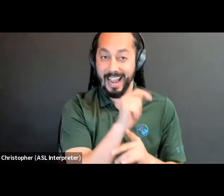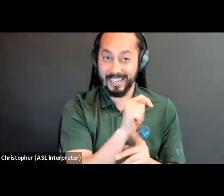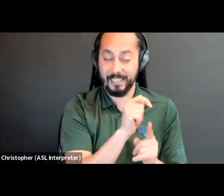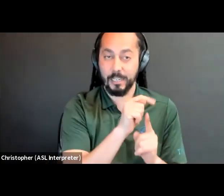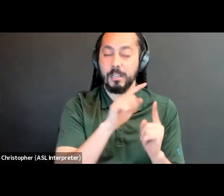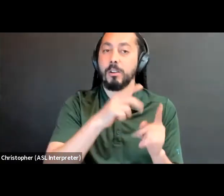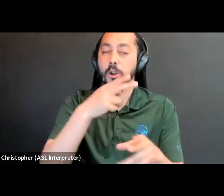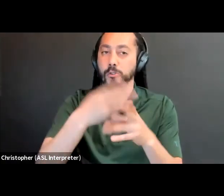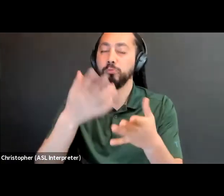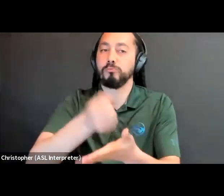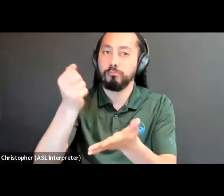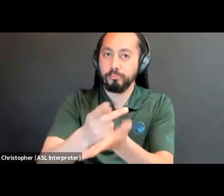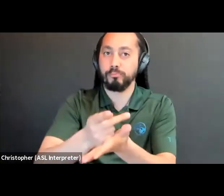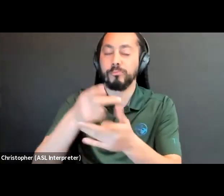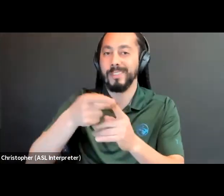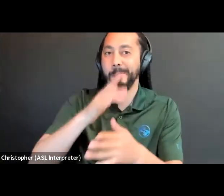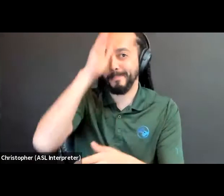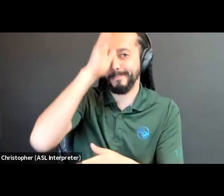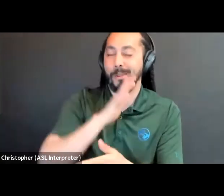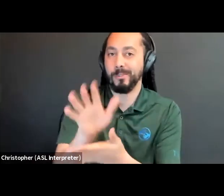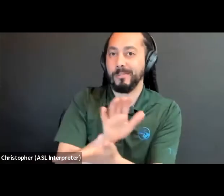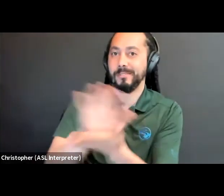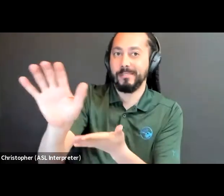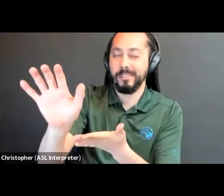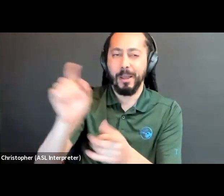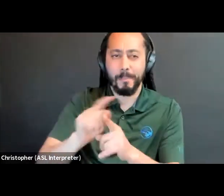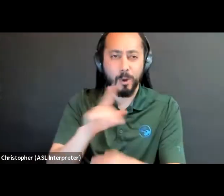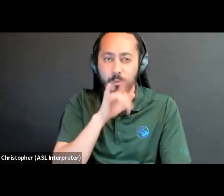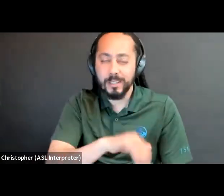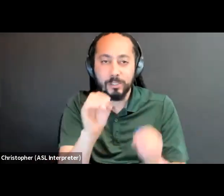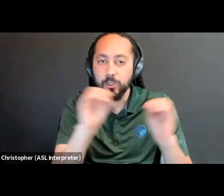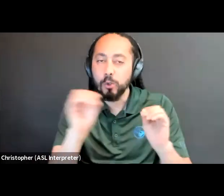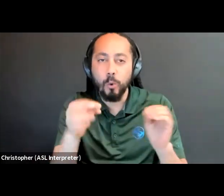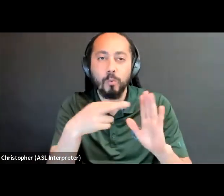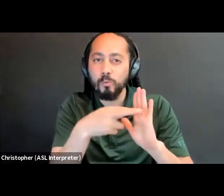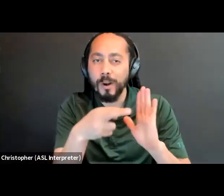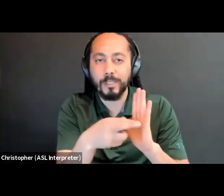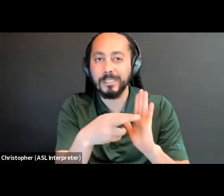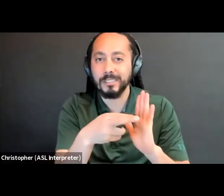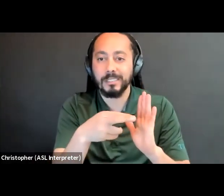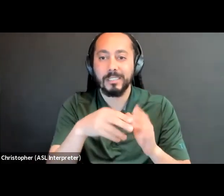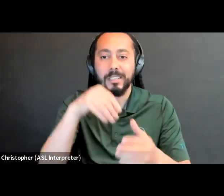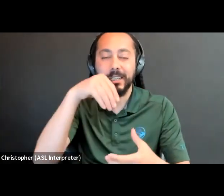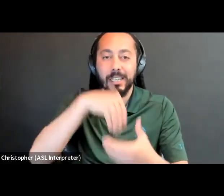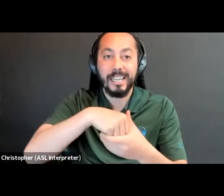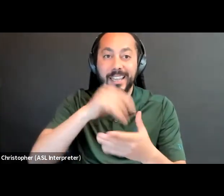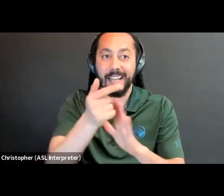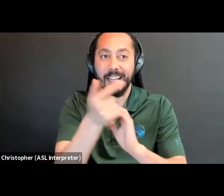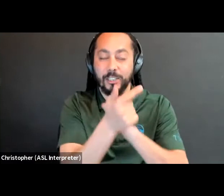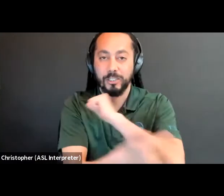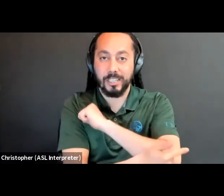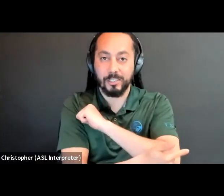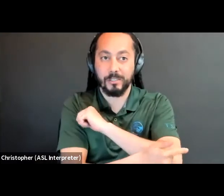to parental alienation and high conflict, there is actually no reference at all in this legislation